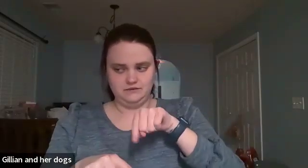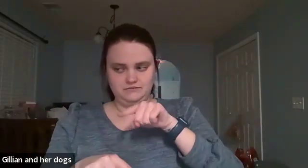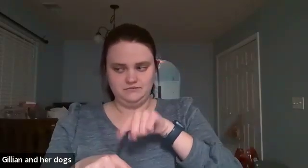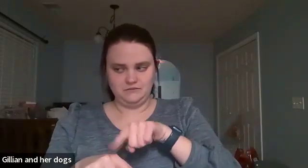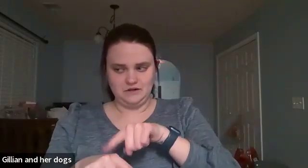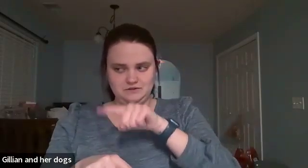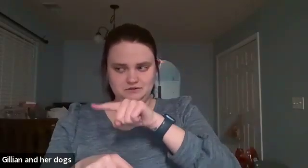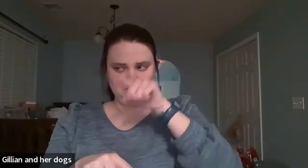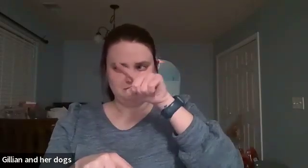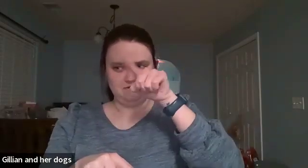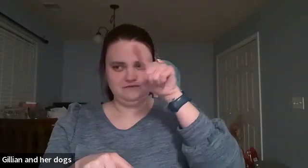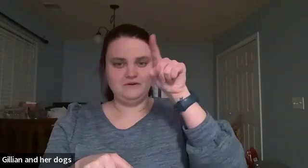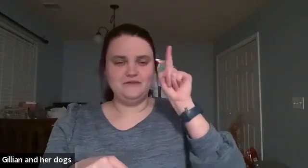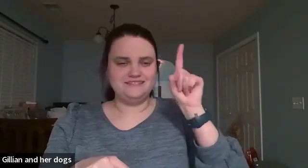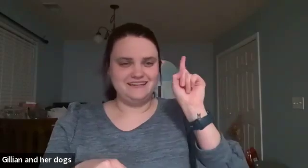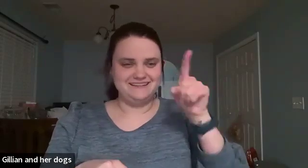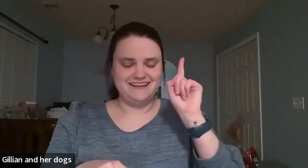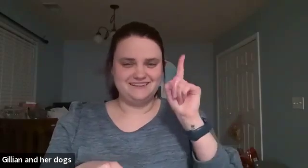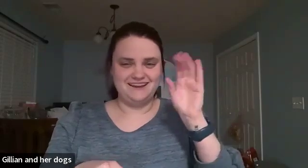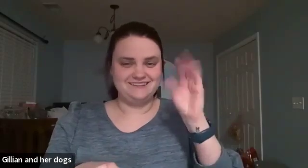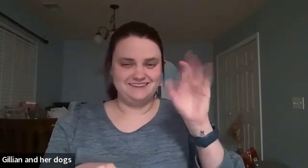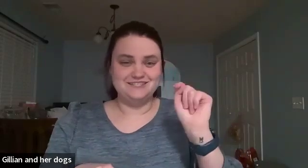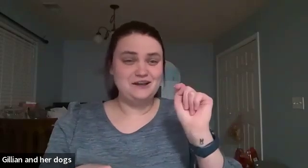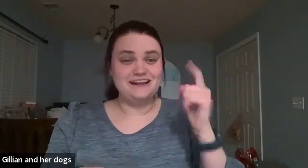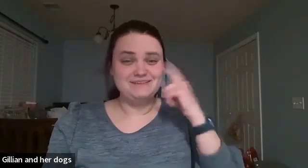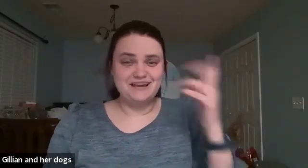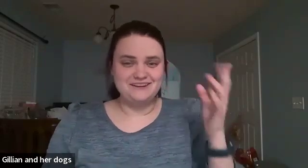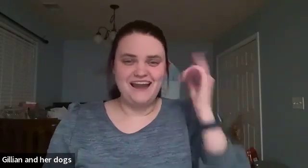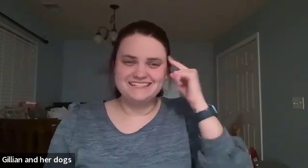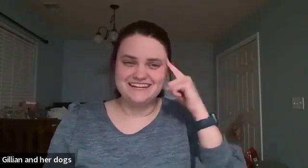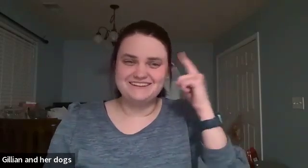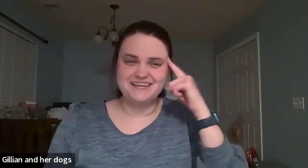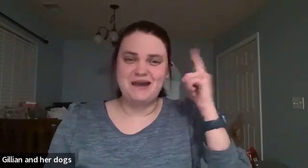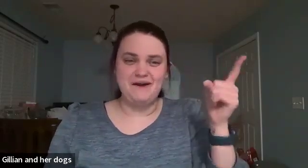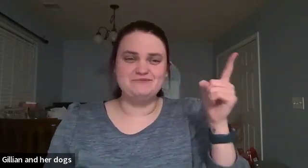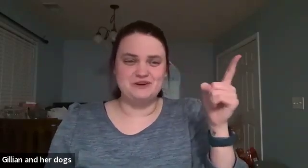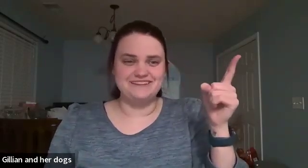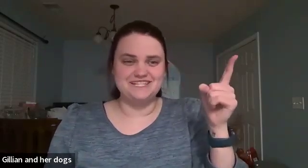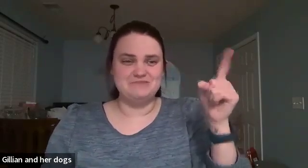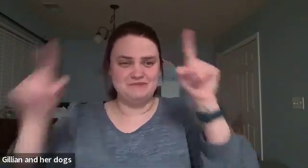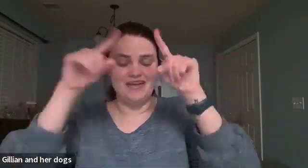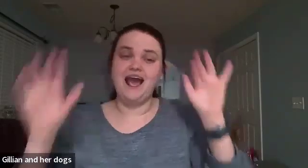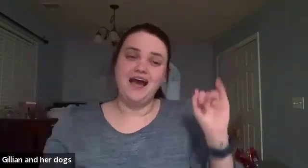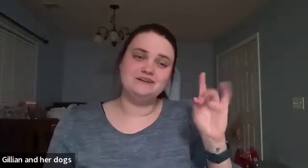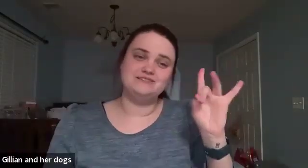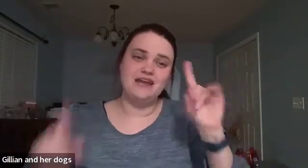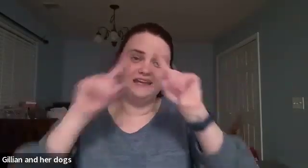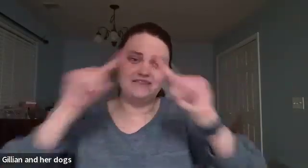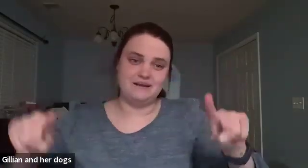Wait. No, that's a octagon. Sorry, I'm telling you, I had to sit here and think about how I'm drawing this shape in my head. I always do 8 and then I